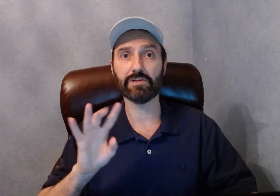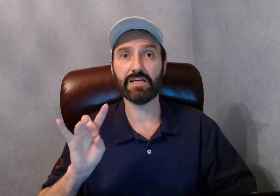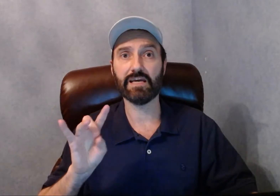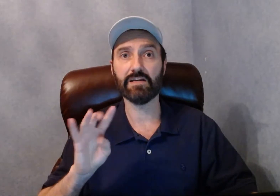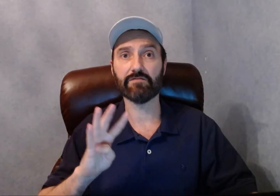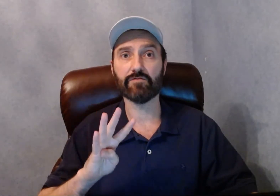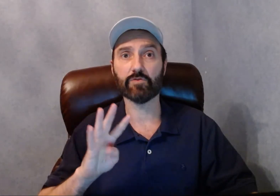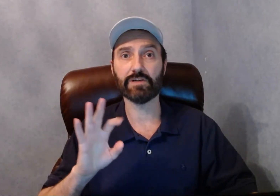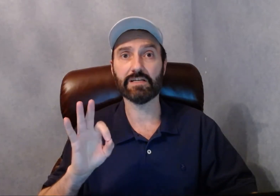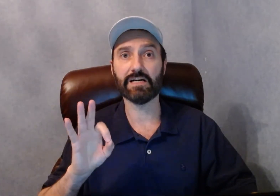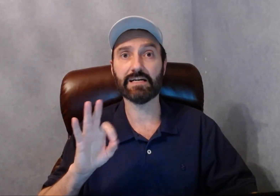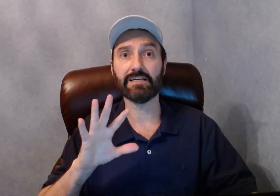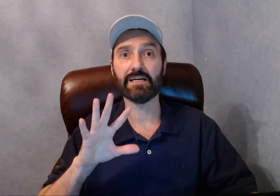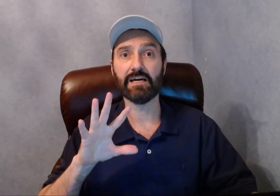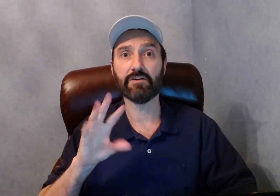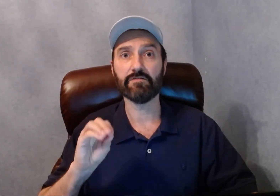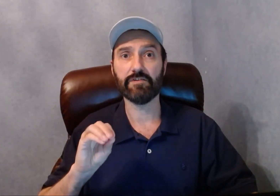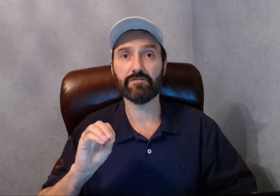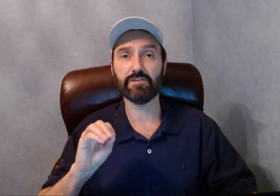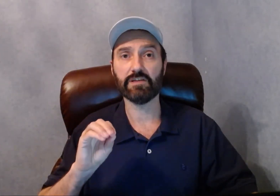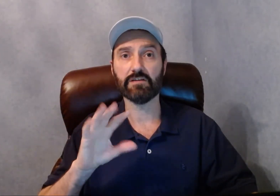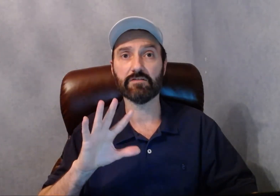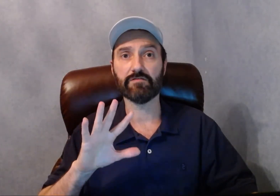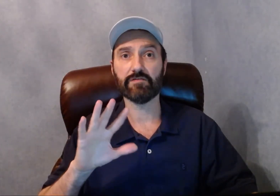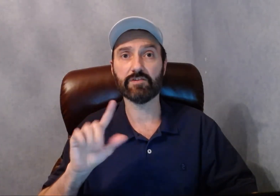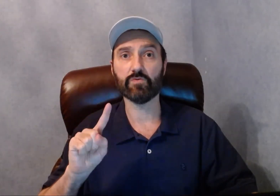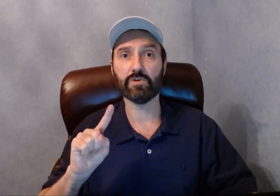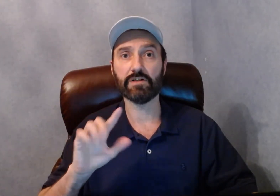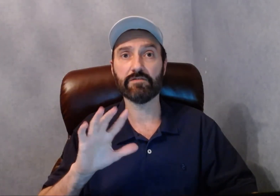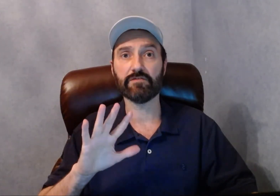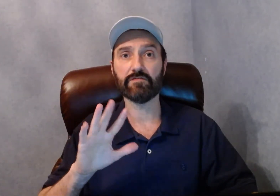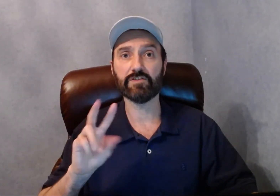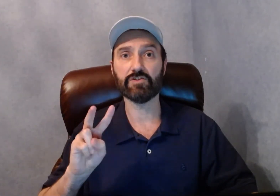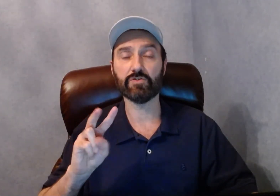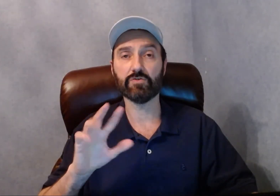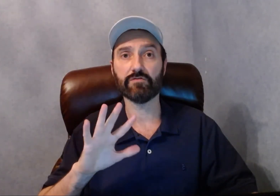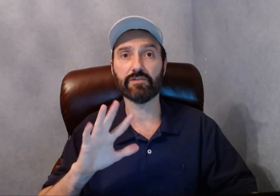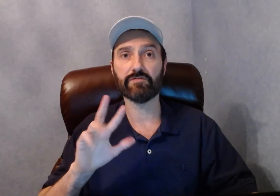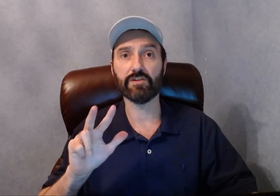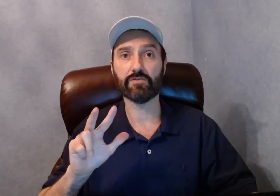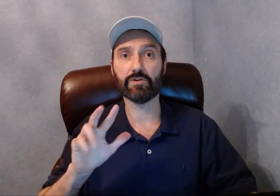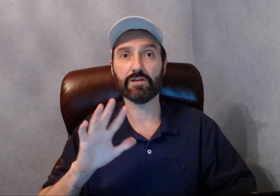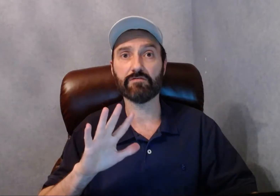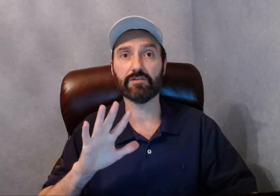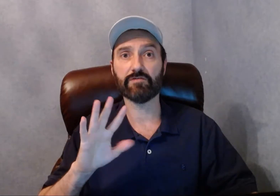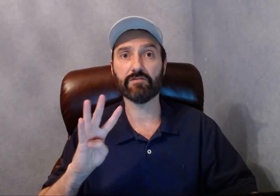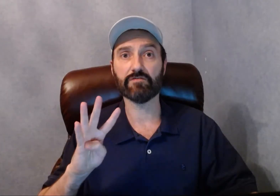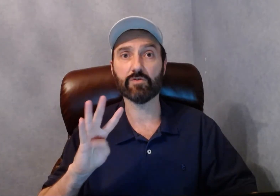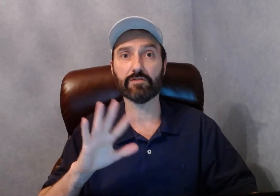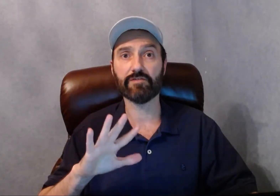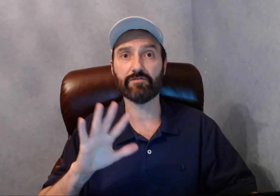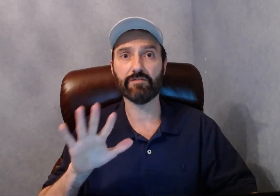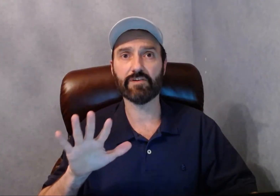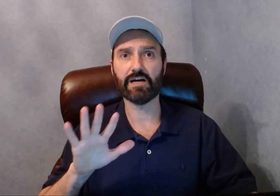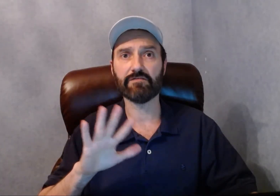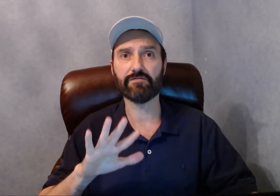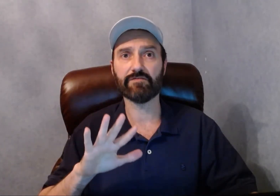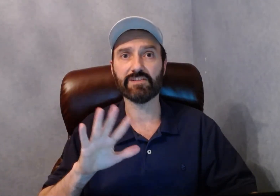48, 49, 50, 51, 52, 53, 54, 55,